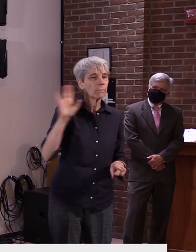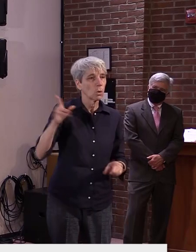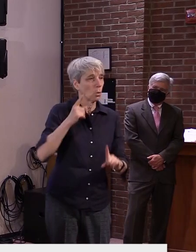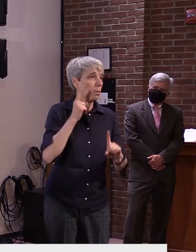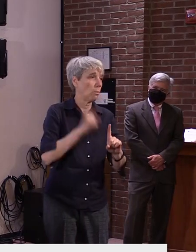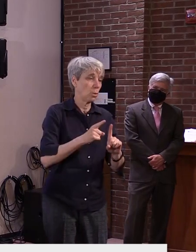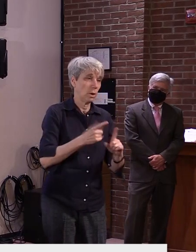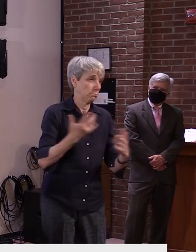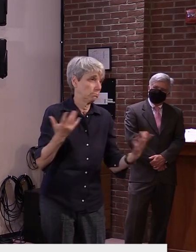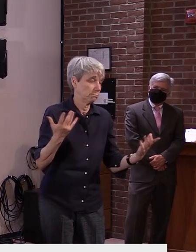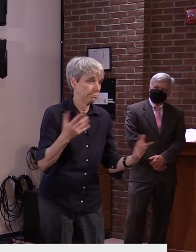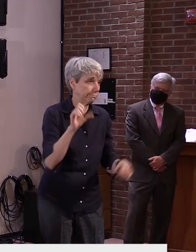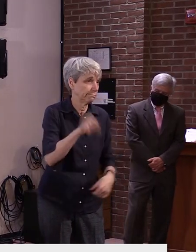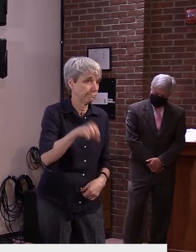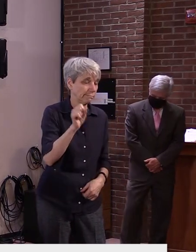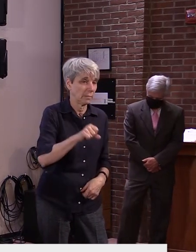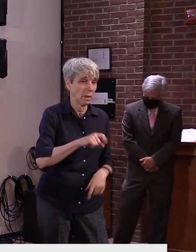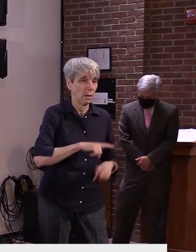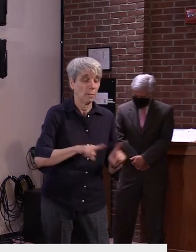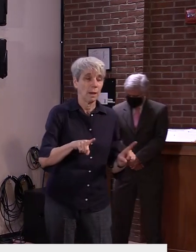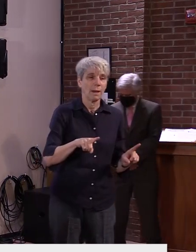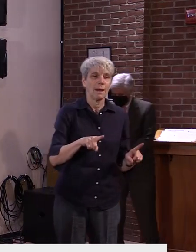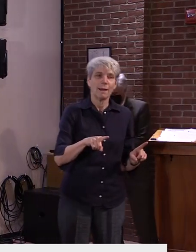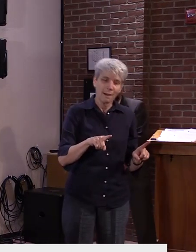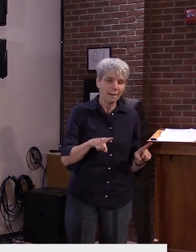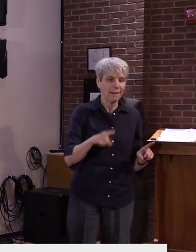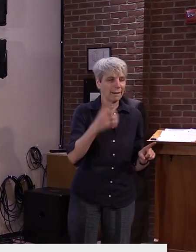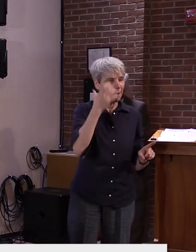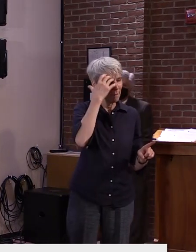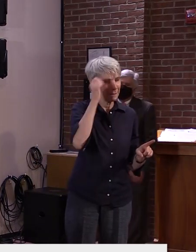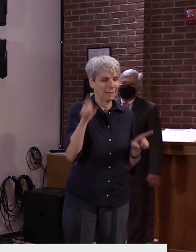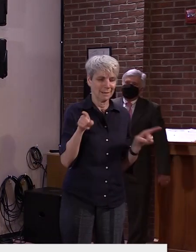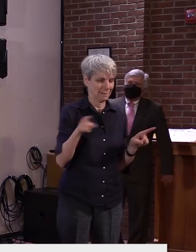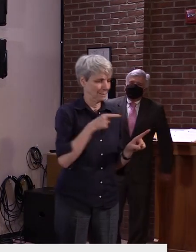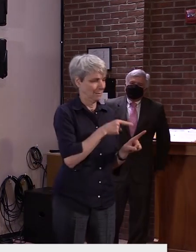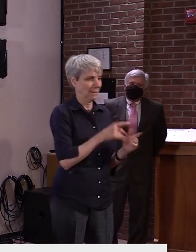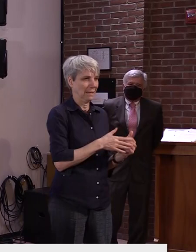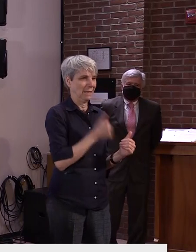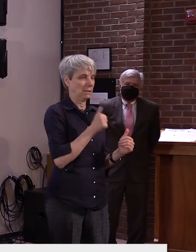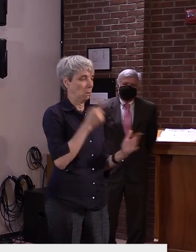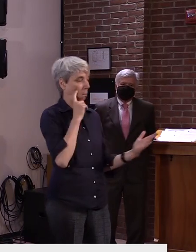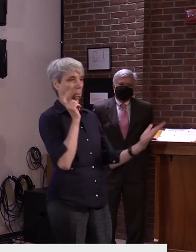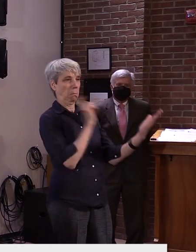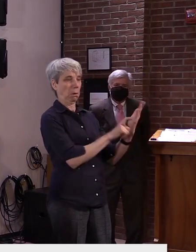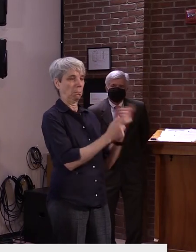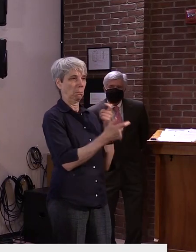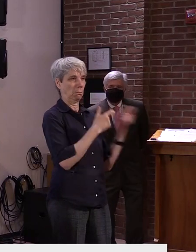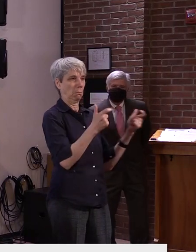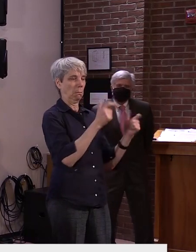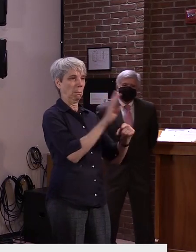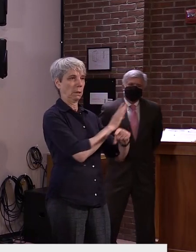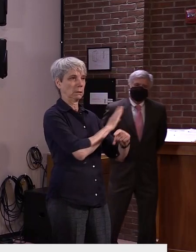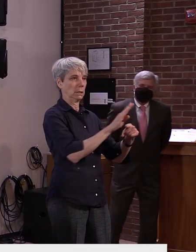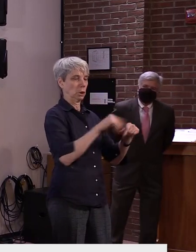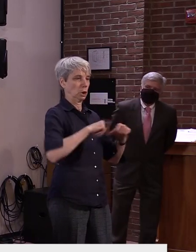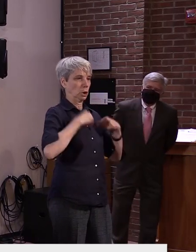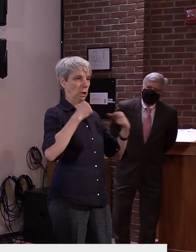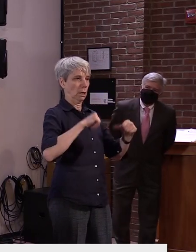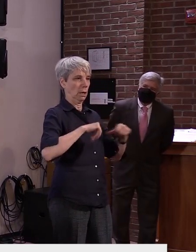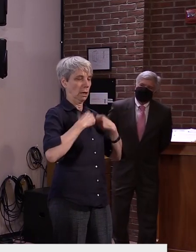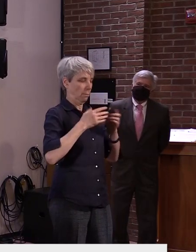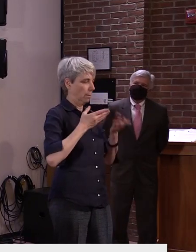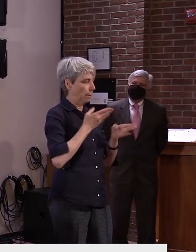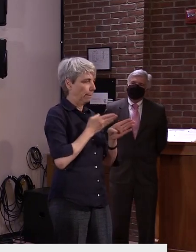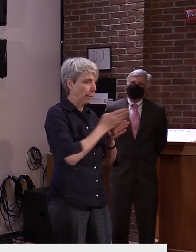sense would tell you that it's much easier to see a gym owner on Main Street in Rutland that's open